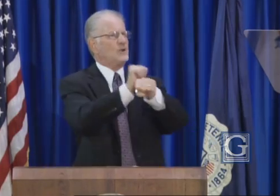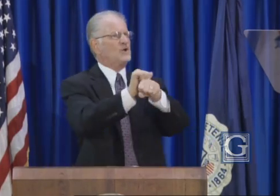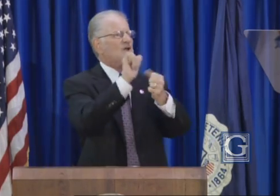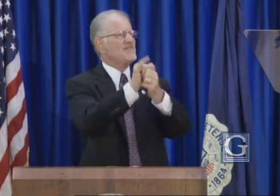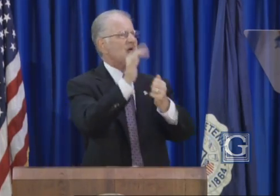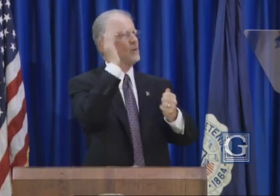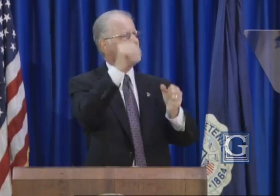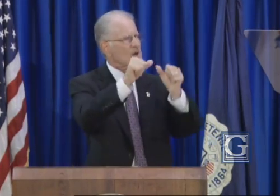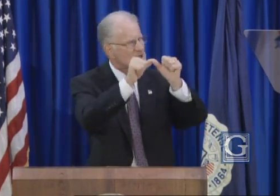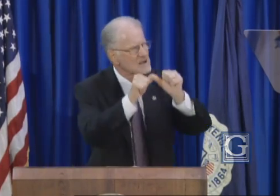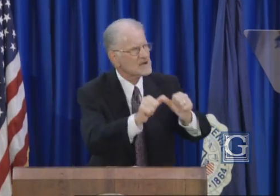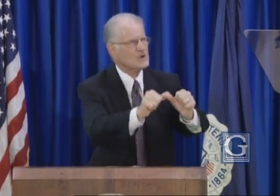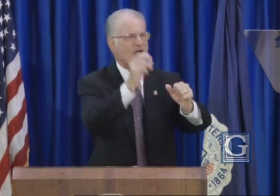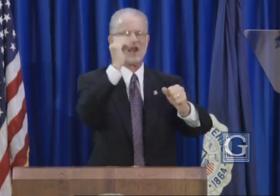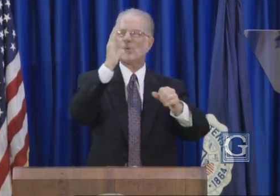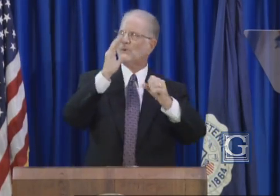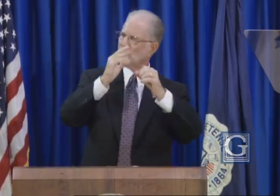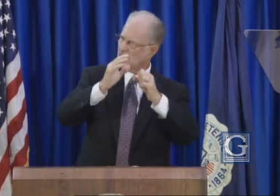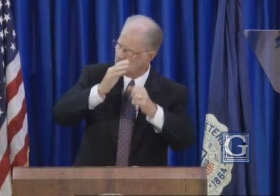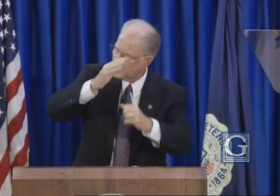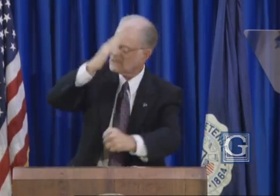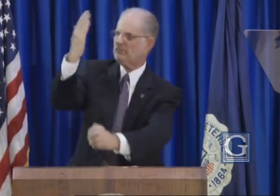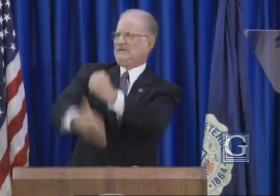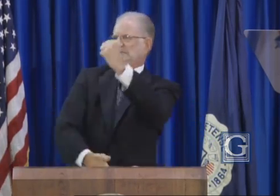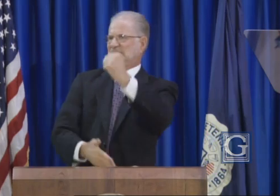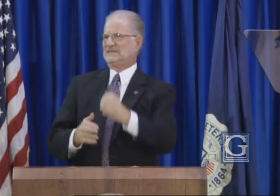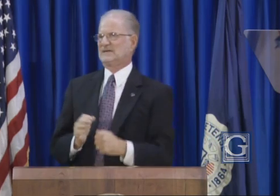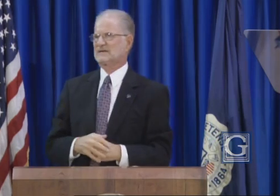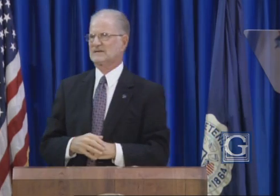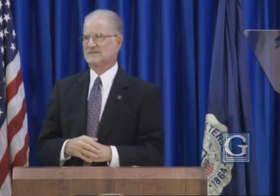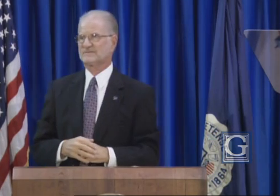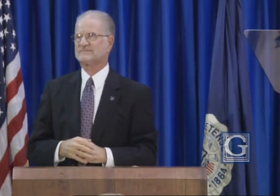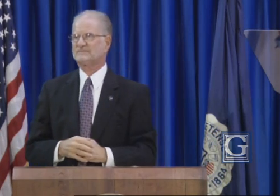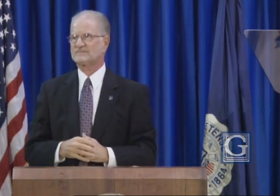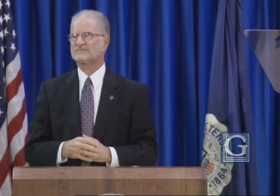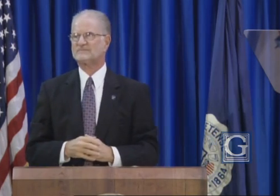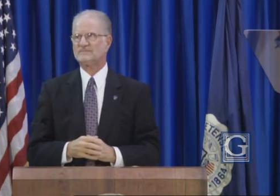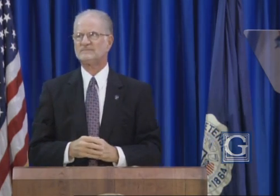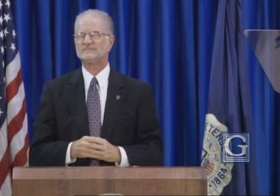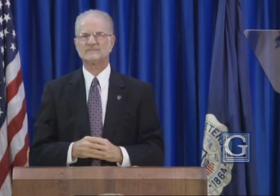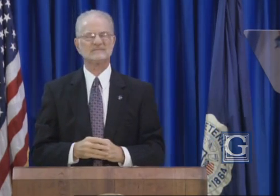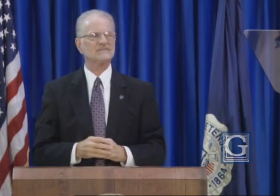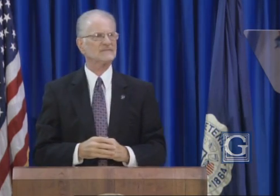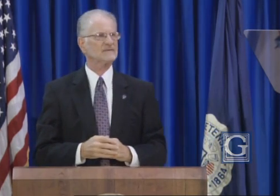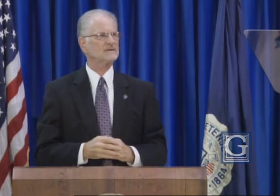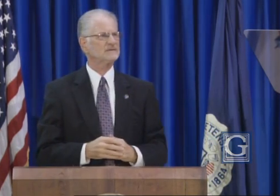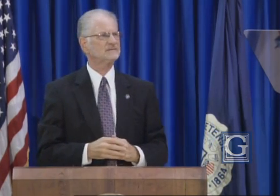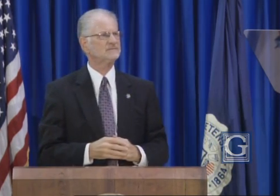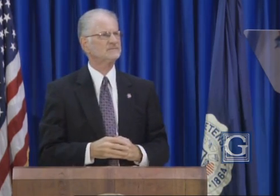This is very exciting work that will continue and we will complete.